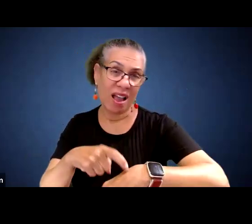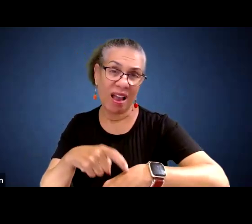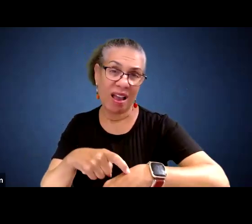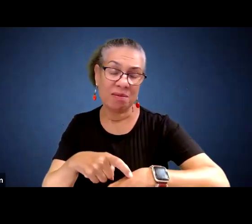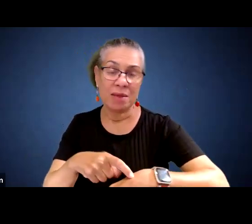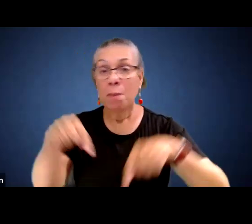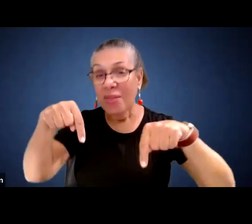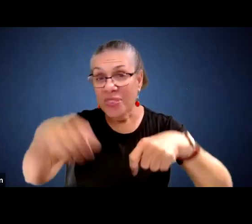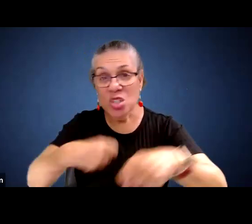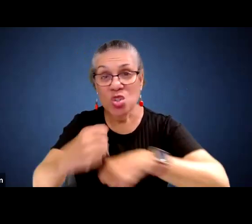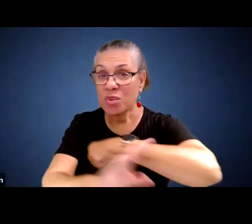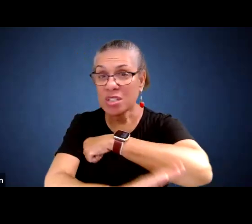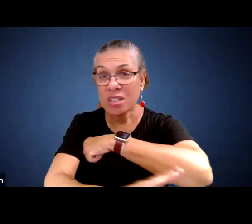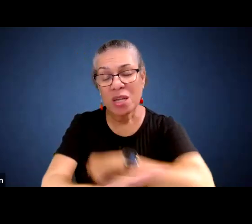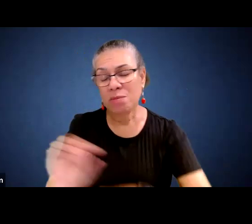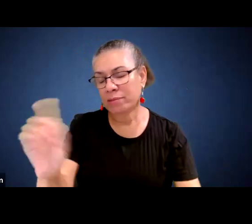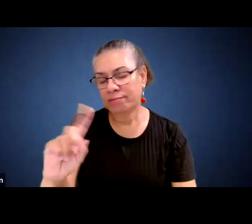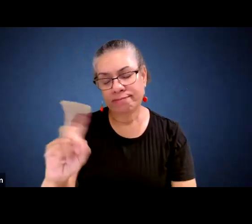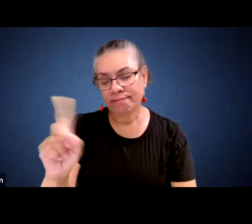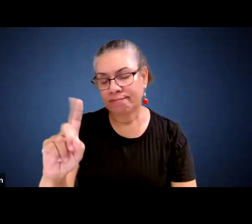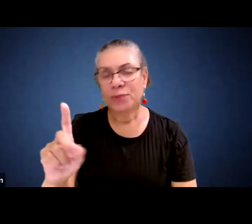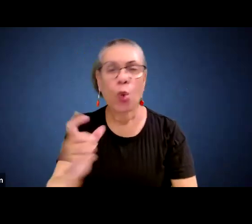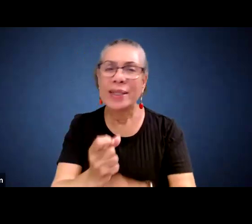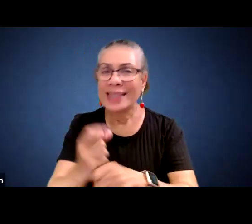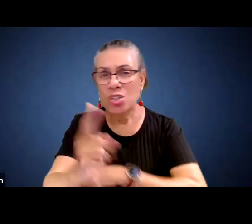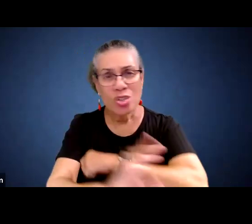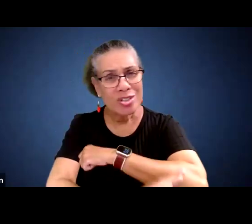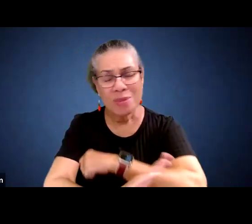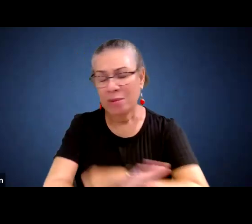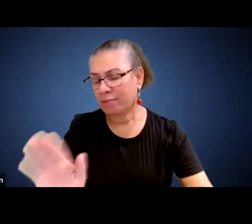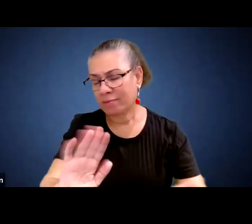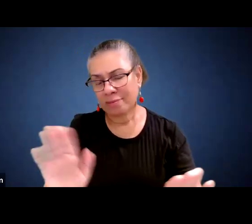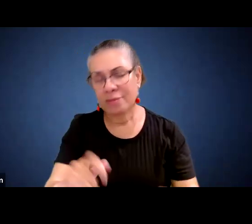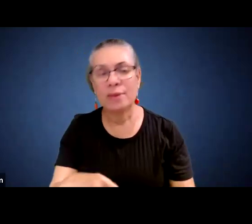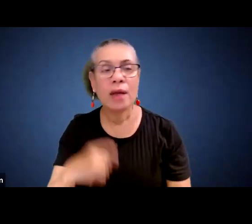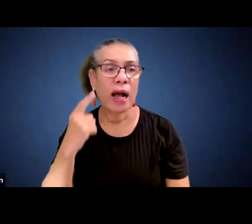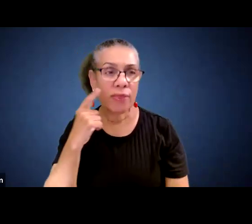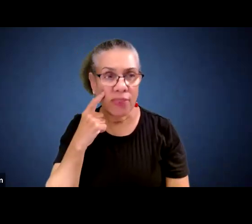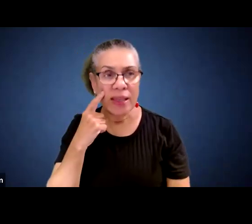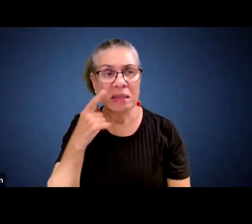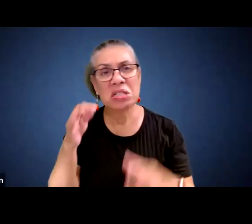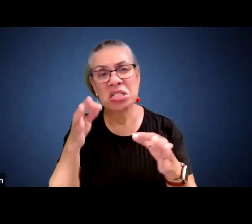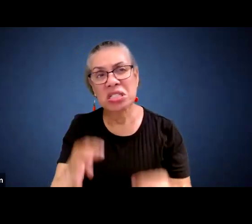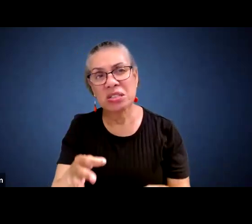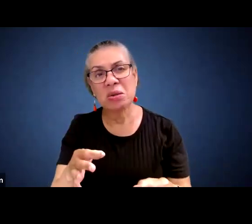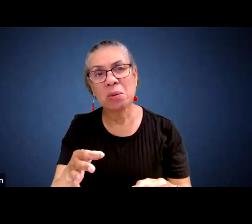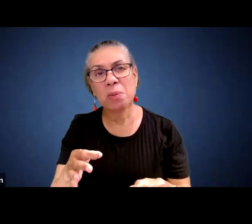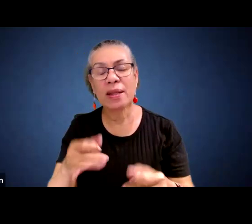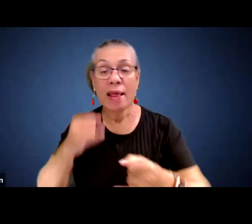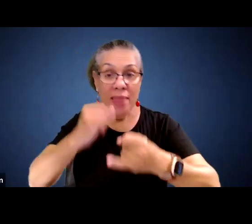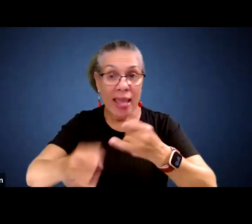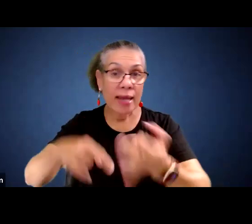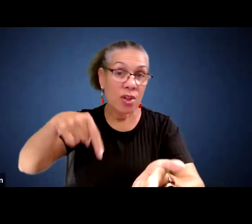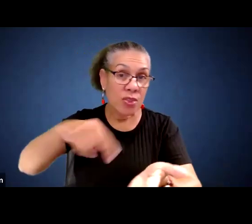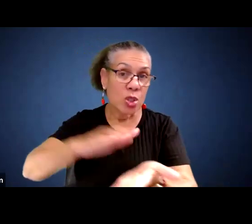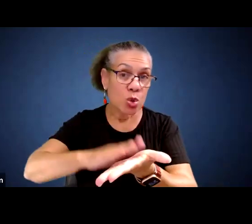September. So I feel very confident that we're gonna probably have a decision by the end of the school year